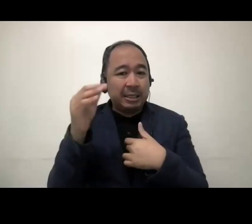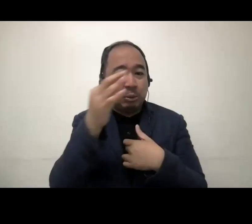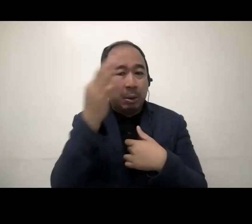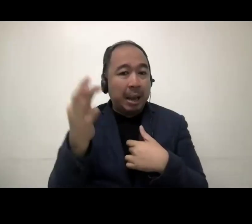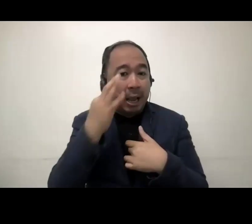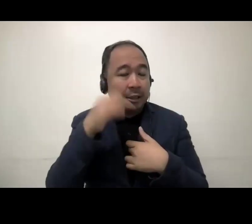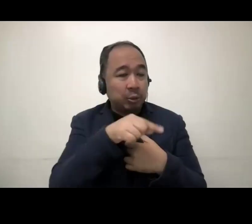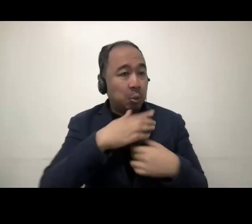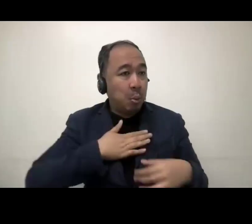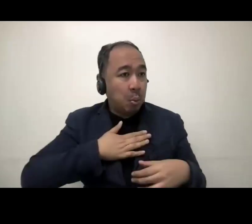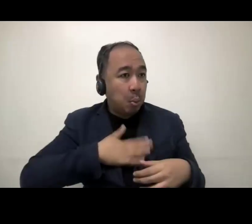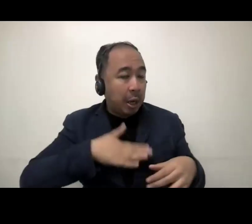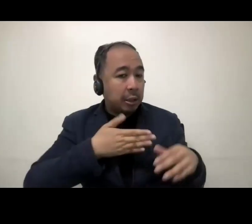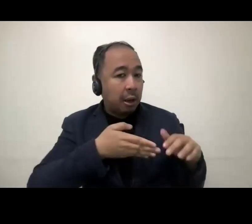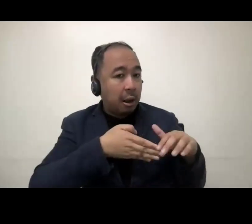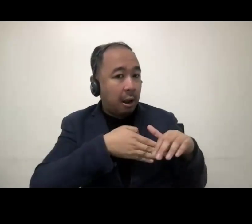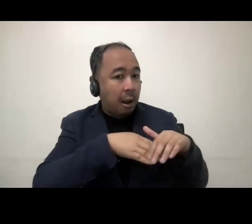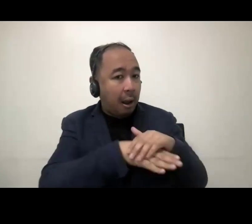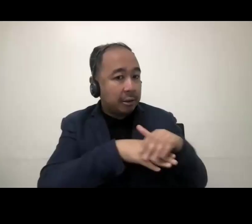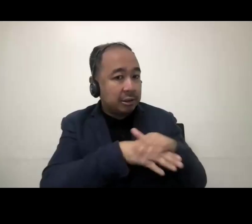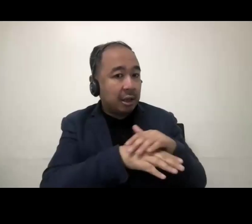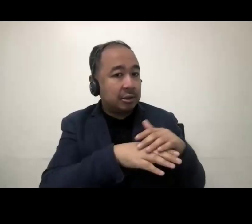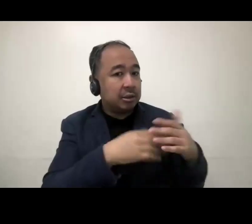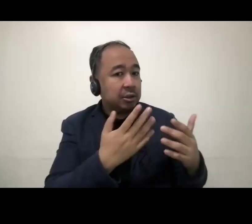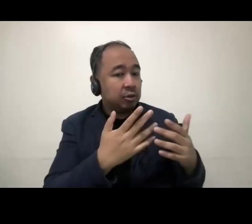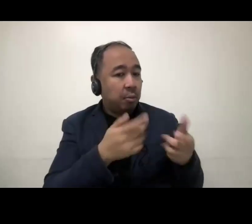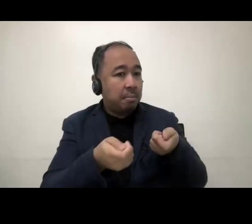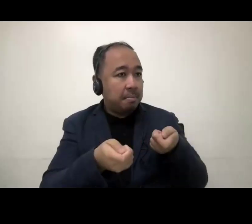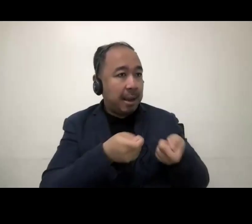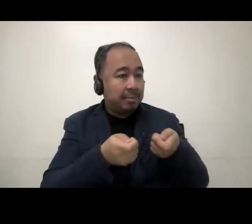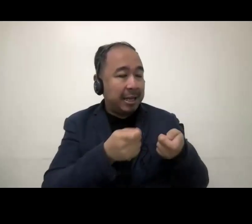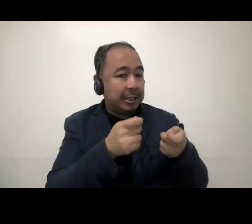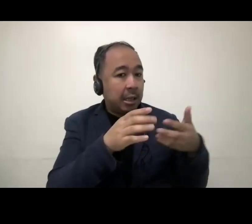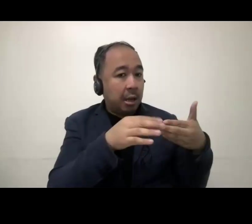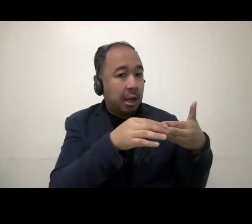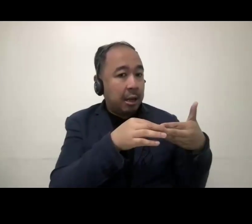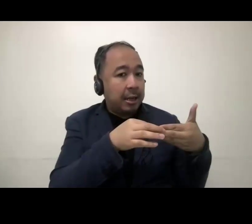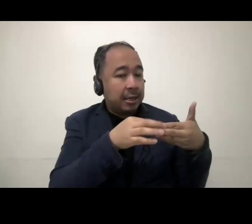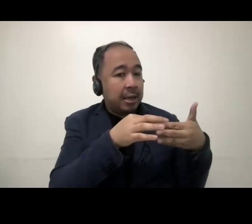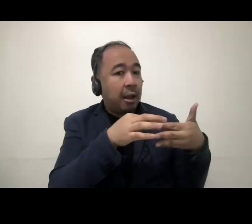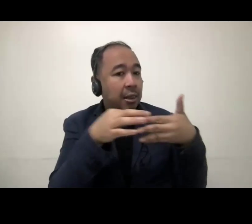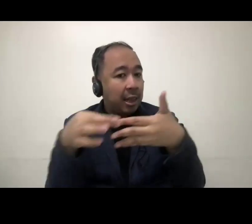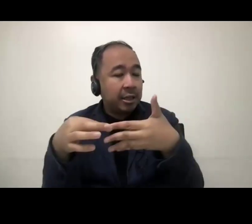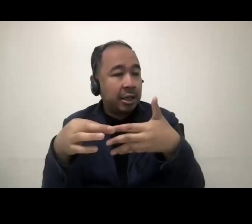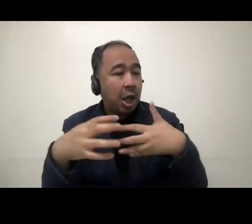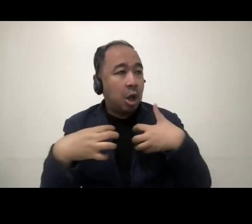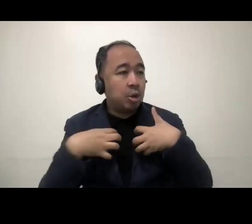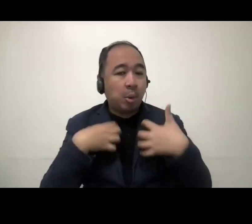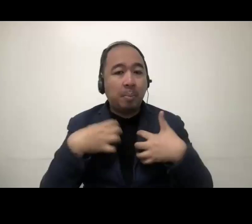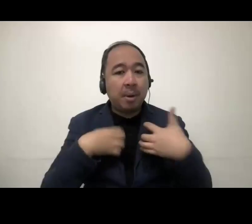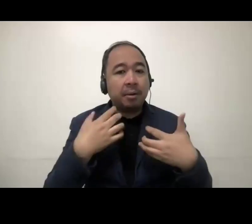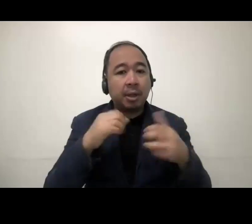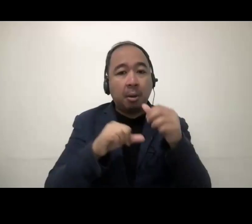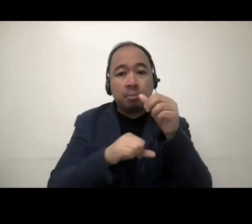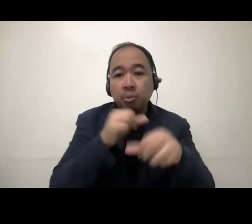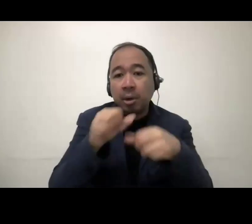grievance process? And the vast majority want that. Or would you like us to try and problem solve or